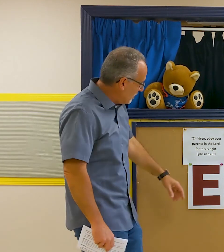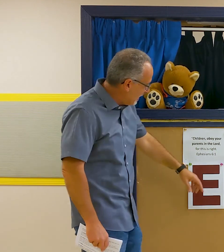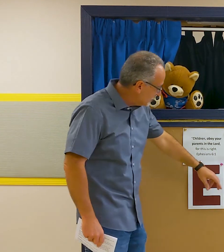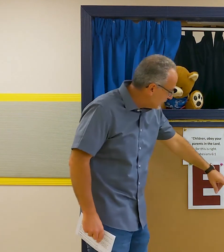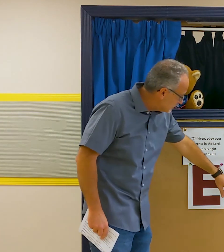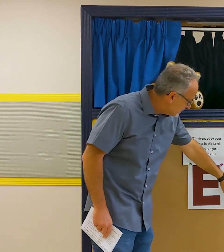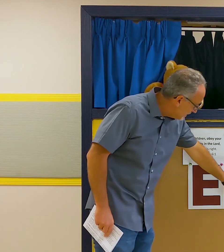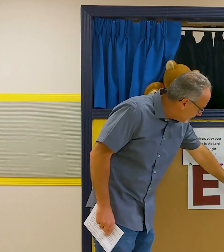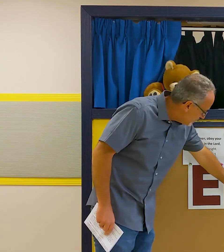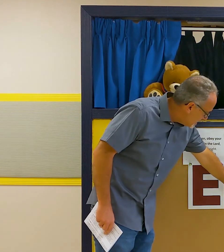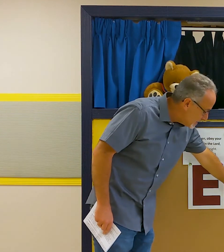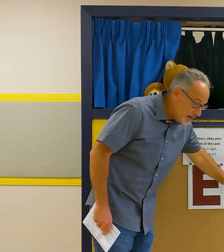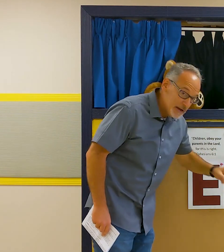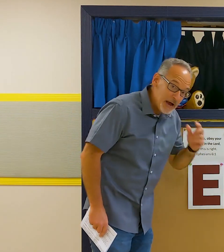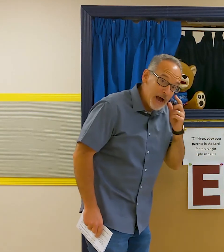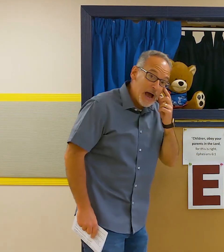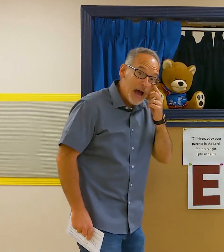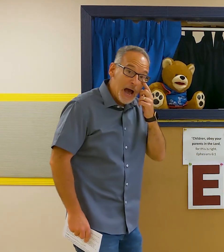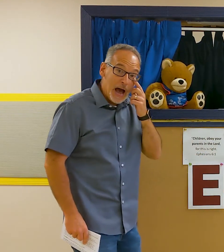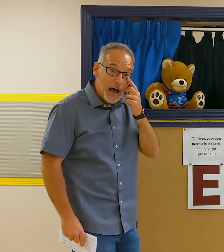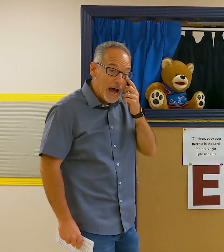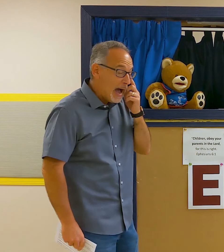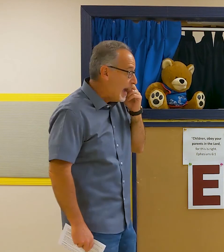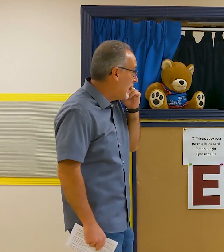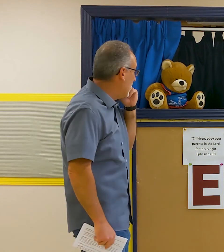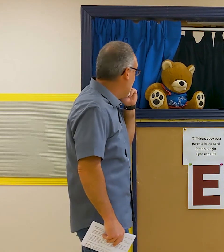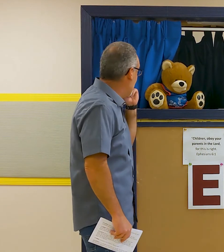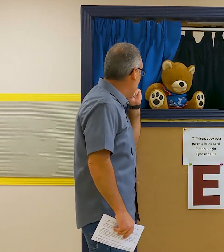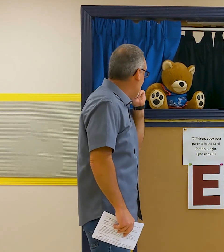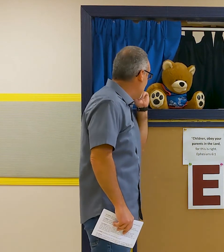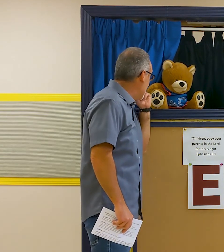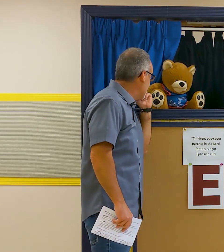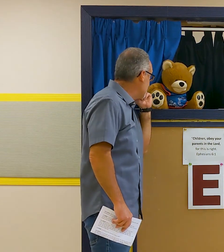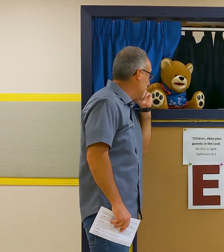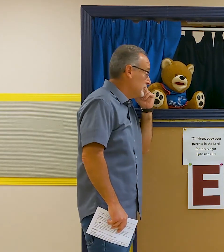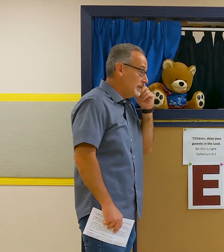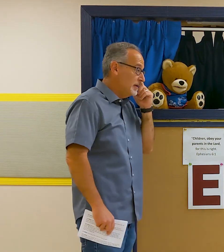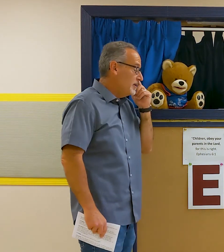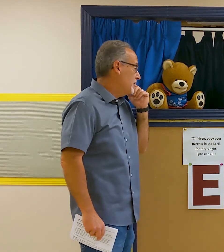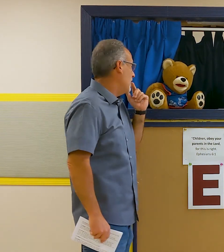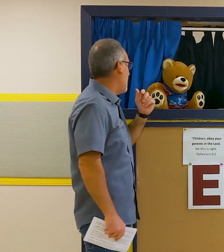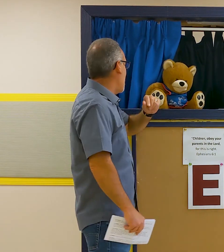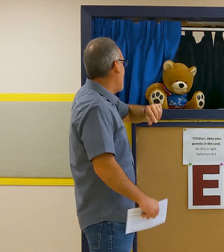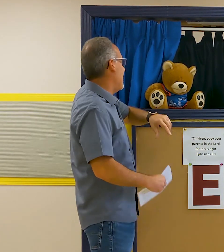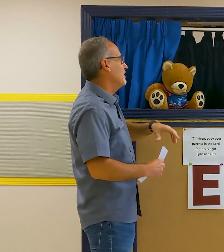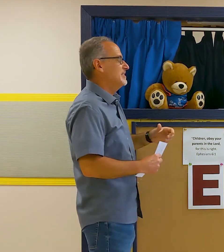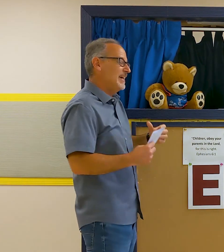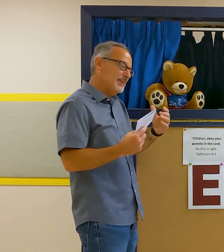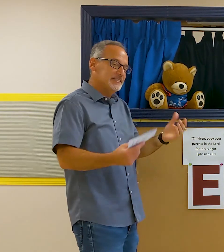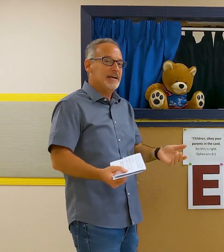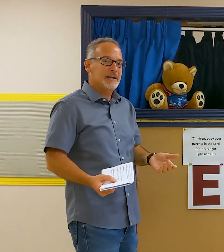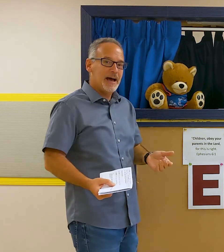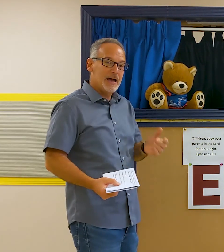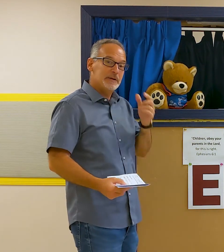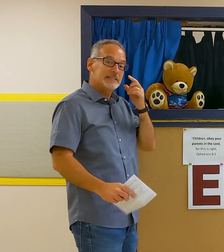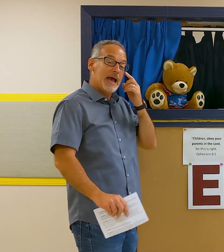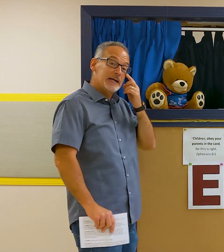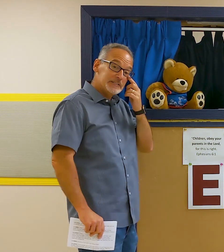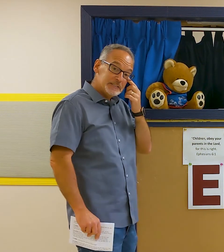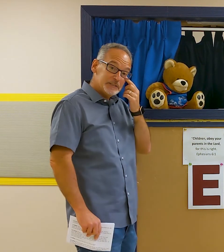else starts with the letter E? What starts with the letter E? I starts with the letter E. I know it sounds like an I, but it's actually